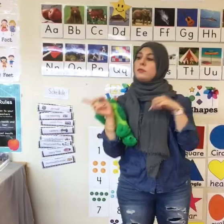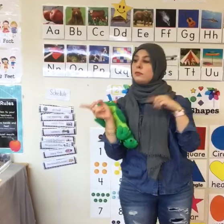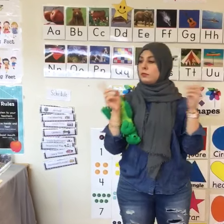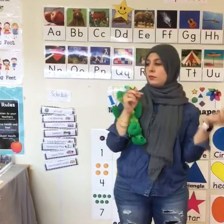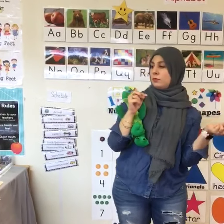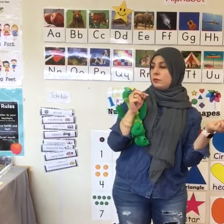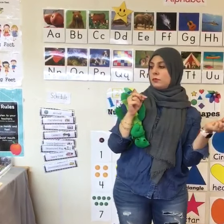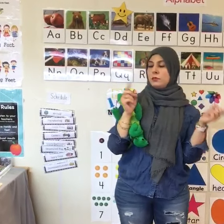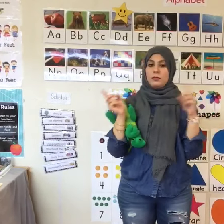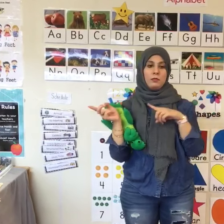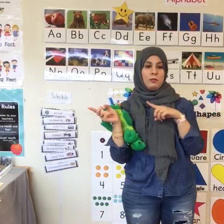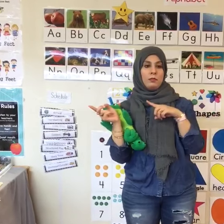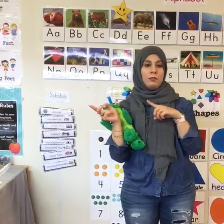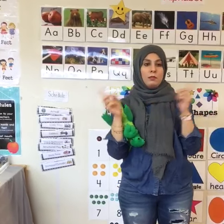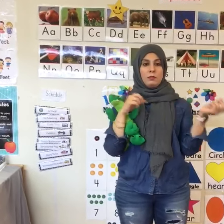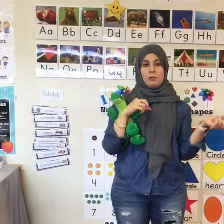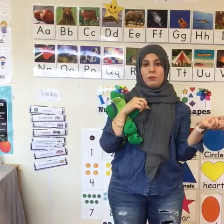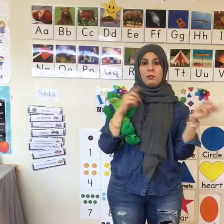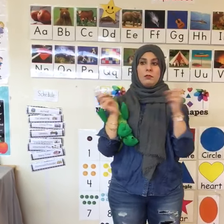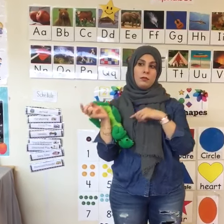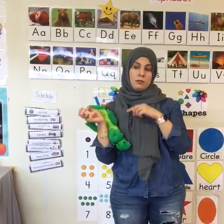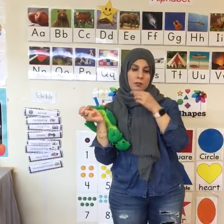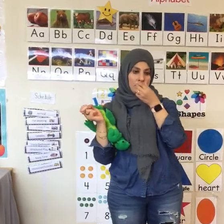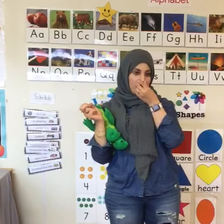swish, swish, swish, swish, swish.